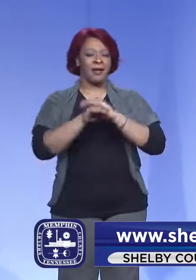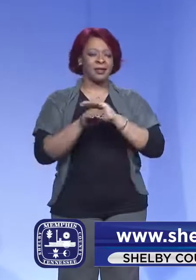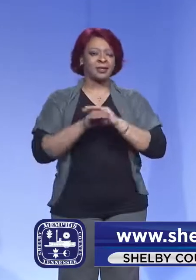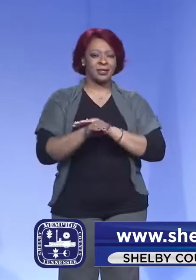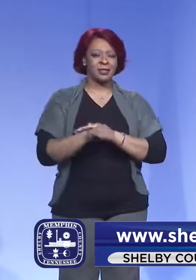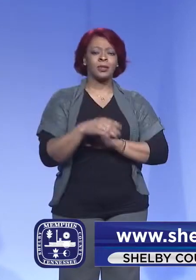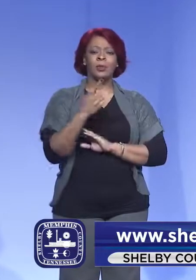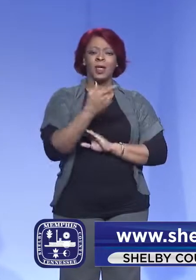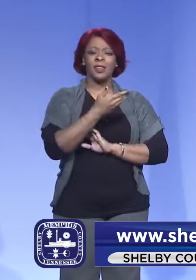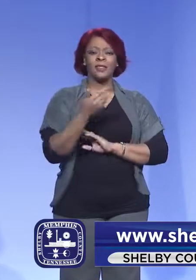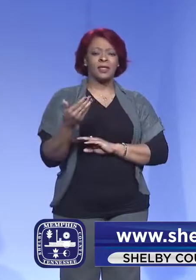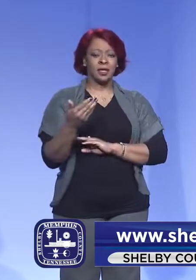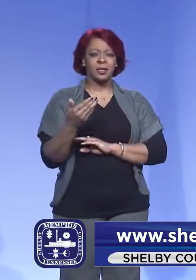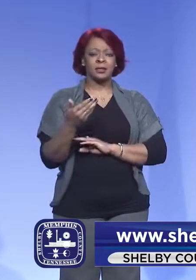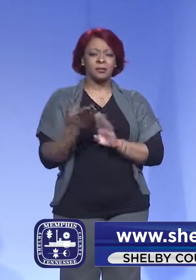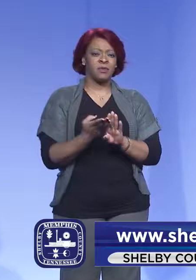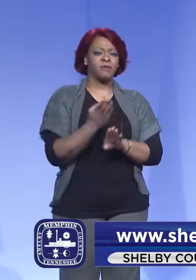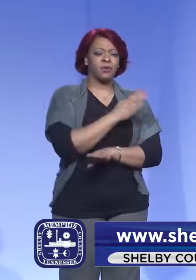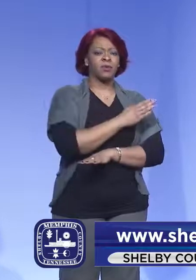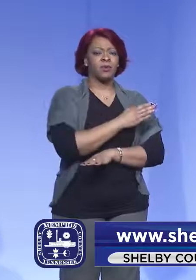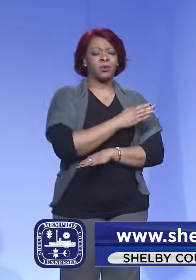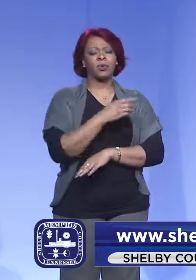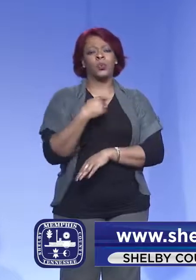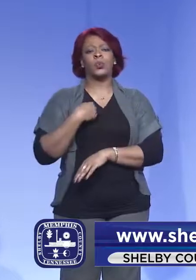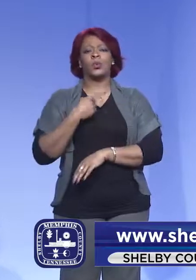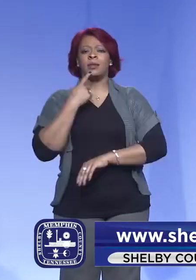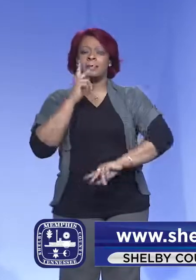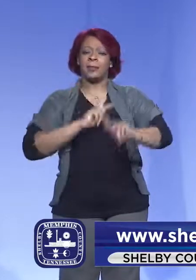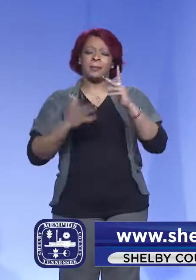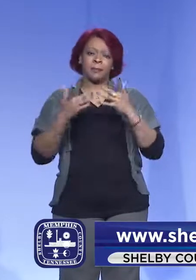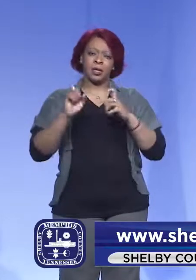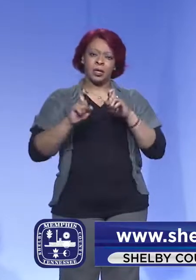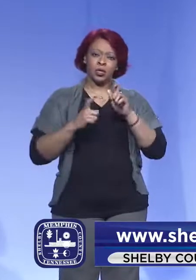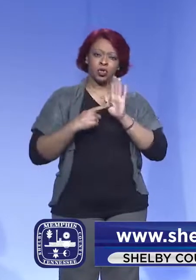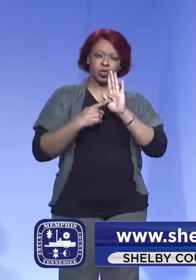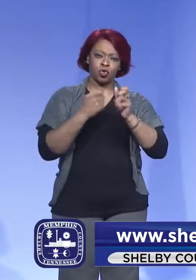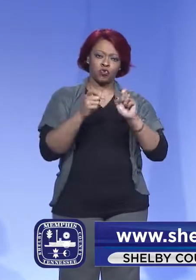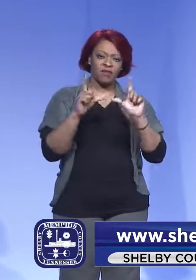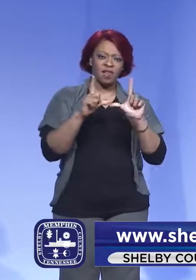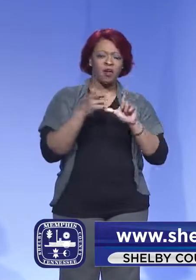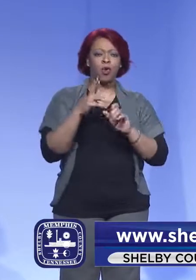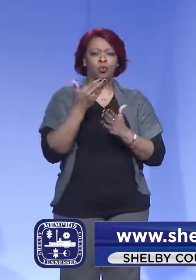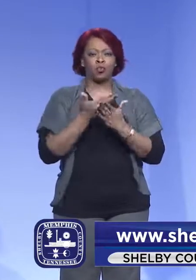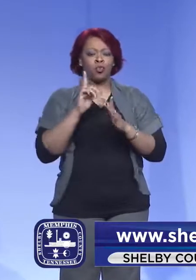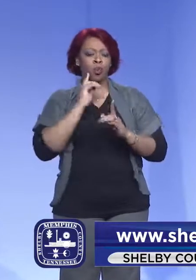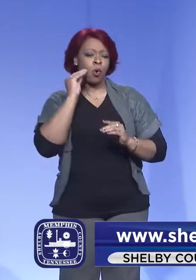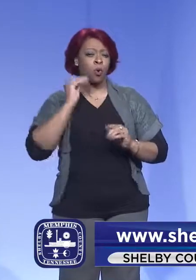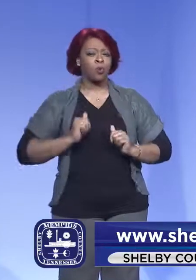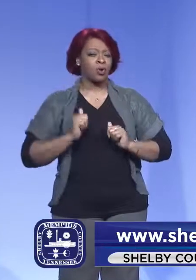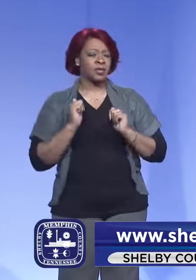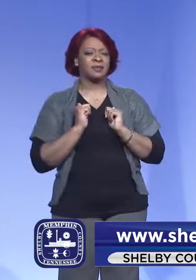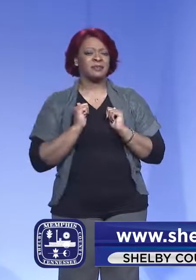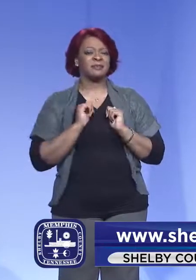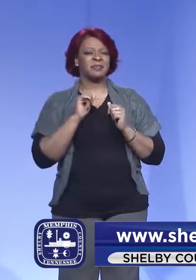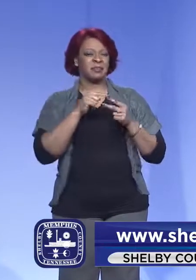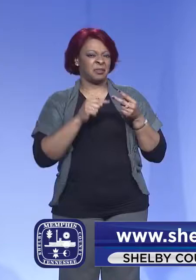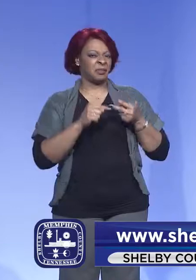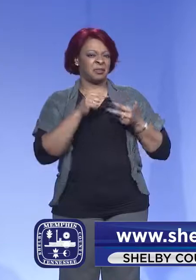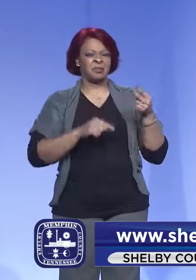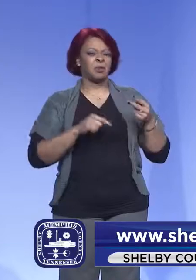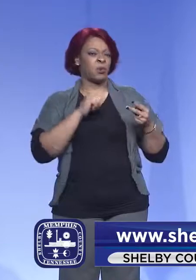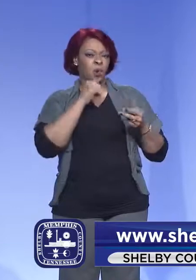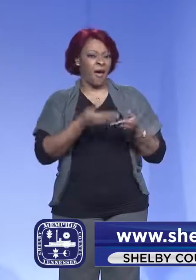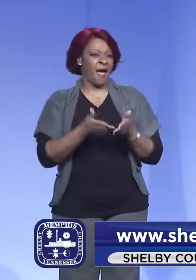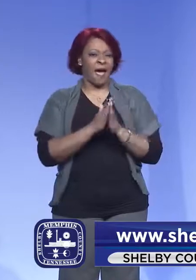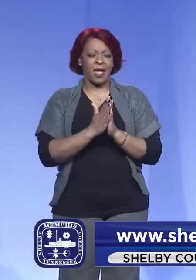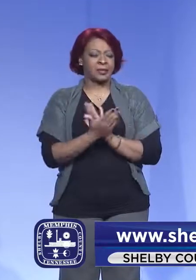of the things early on is we actually said that people might need to show their driver's license or proof of residency. Those are things that we don't ask